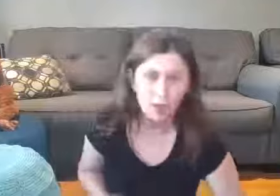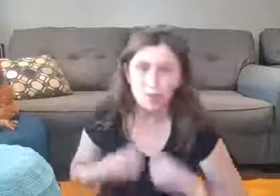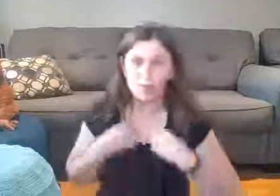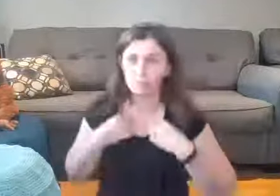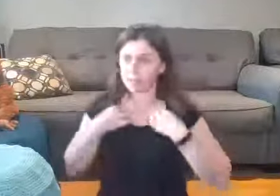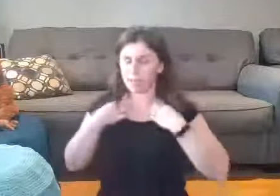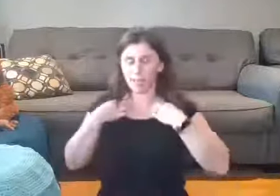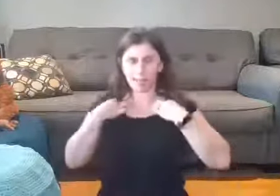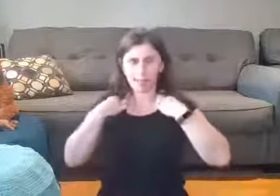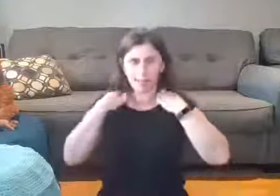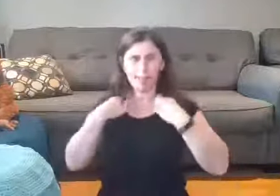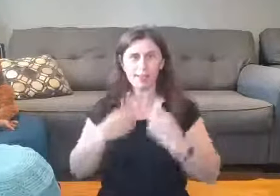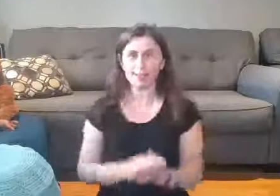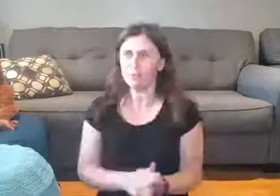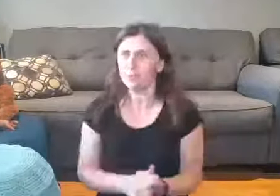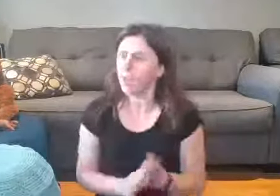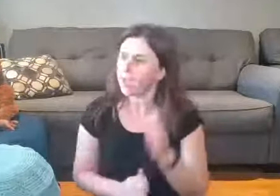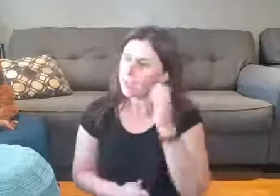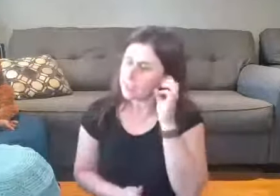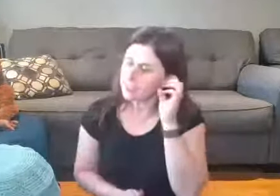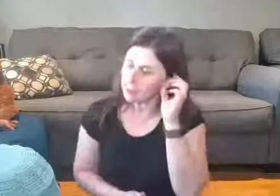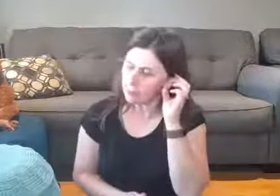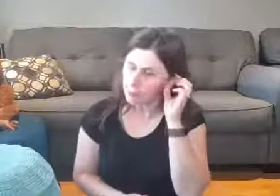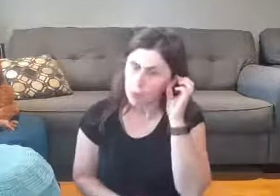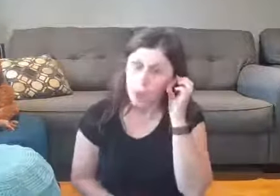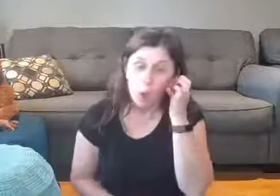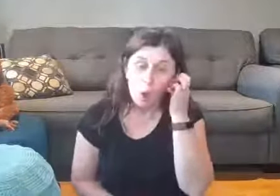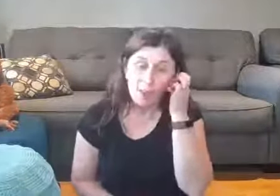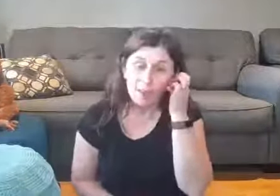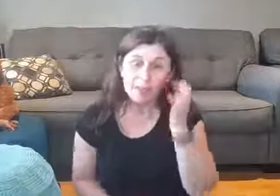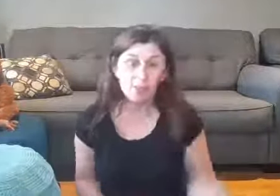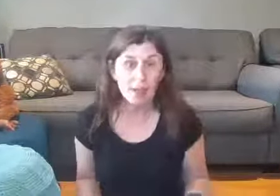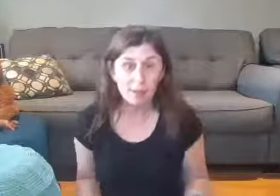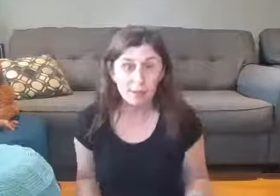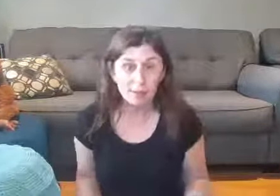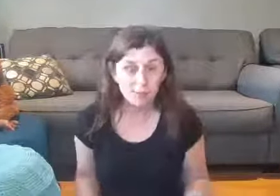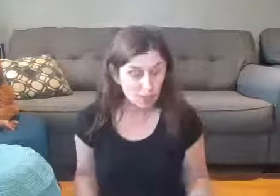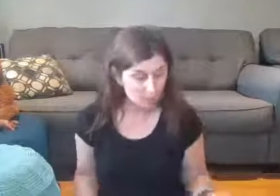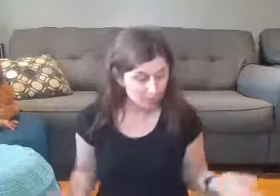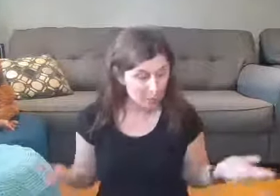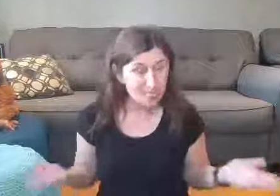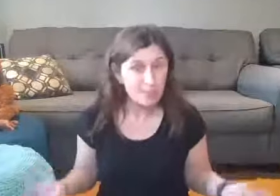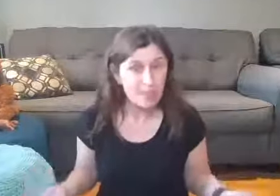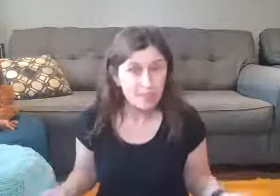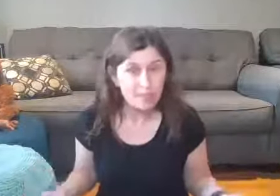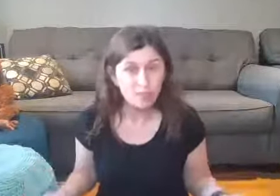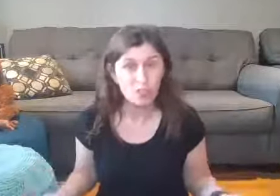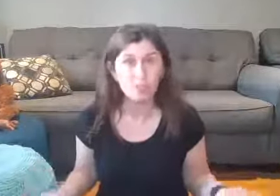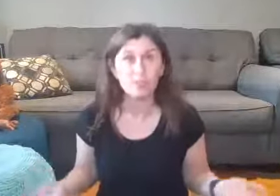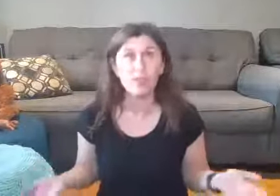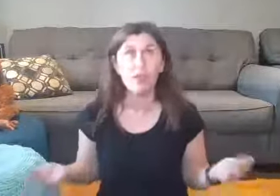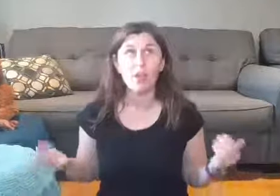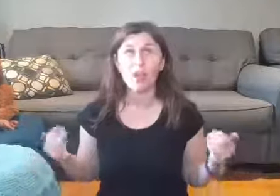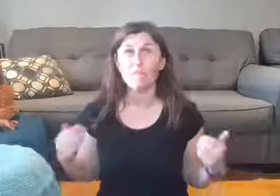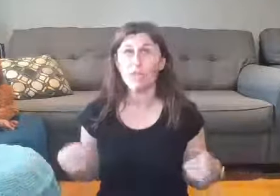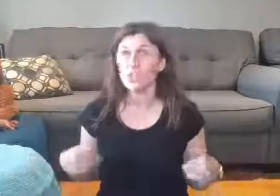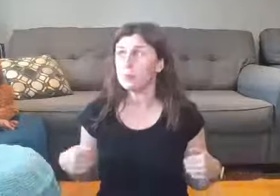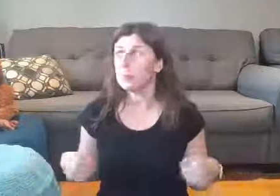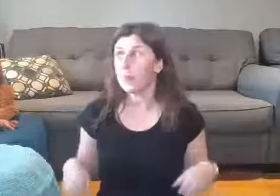the different varieties. Okay, another song about some vegetables, and some of these vegetables are vegetables that I